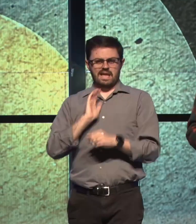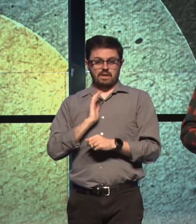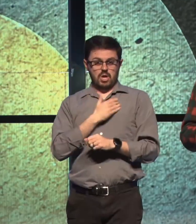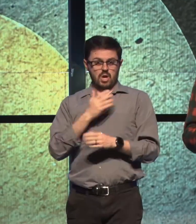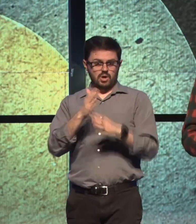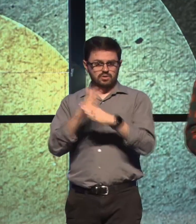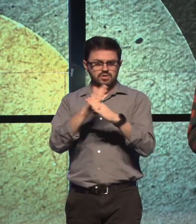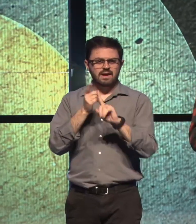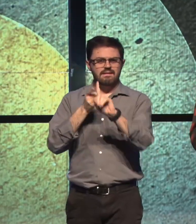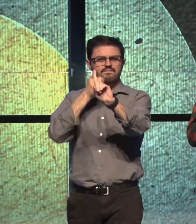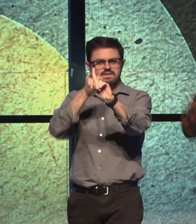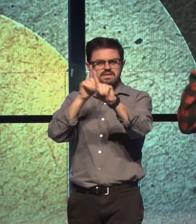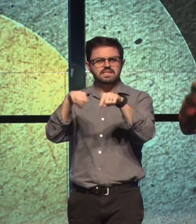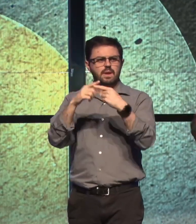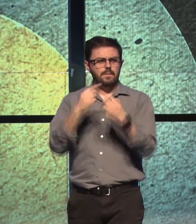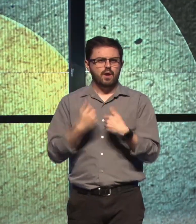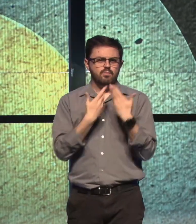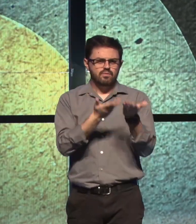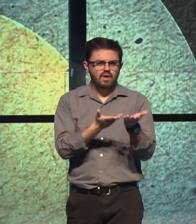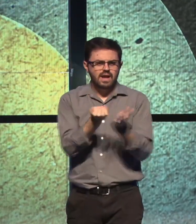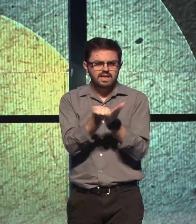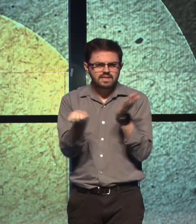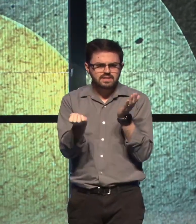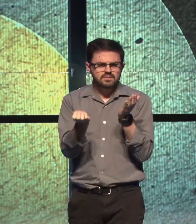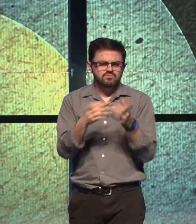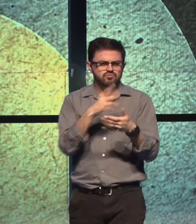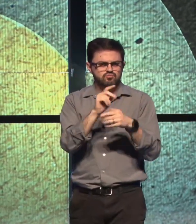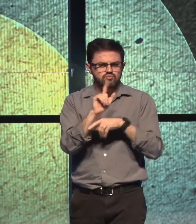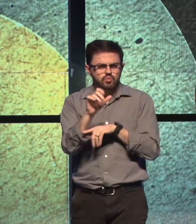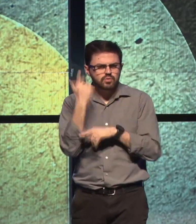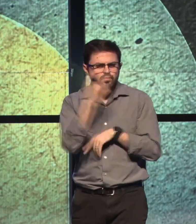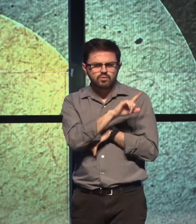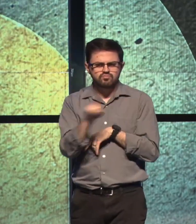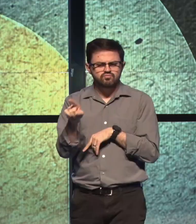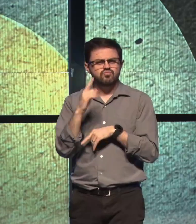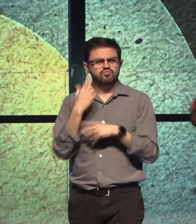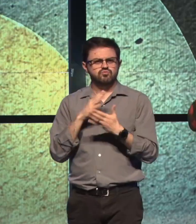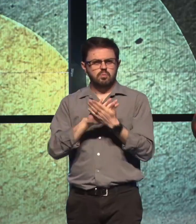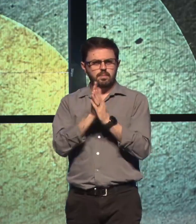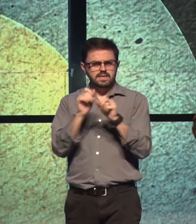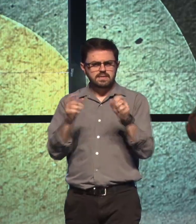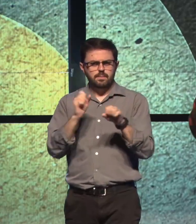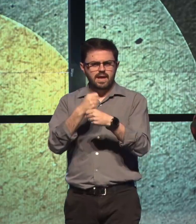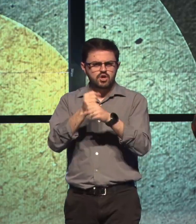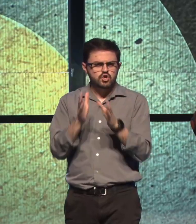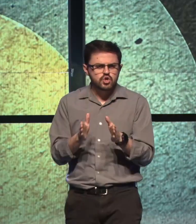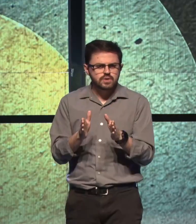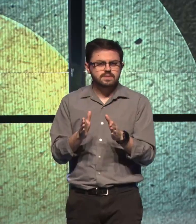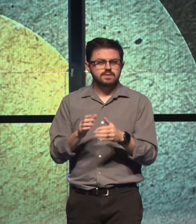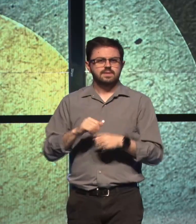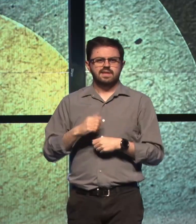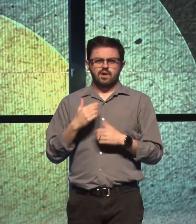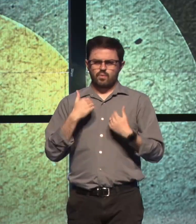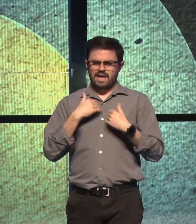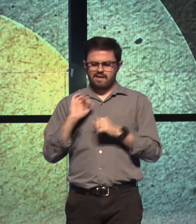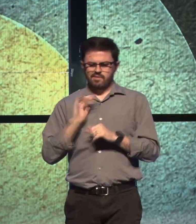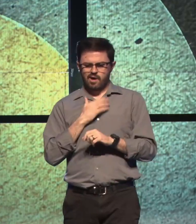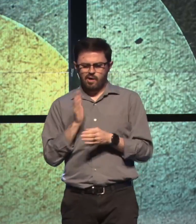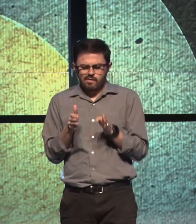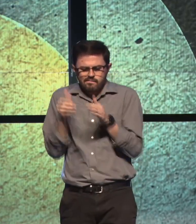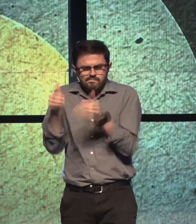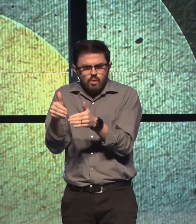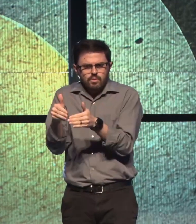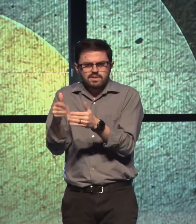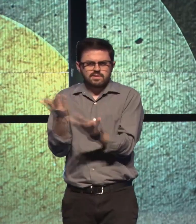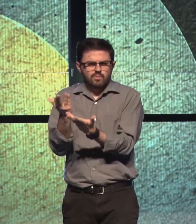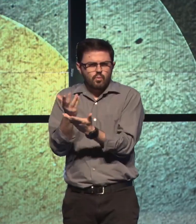normal peacemakers here. And we have a niche. We have a group of people that we're kind of wired, and we have a burden to do that with. And that is the